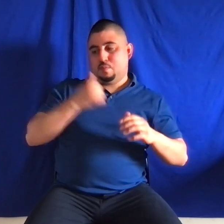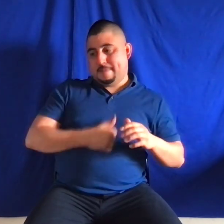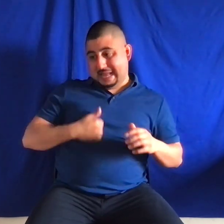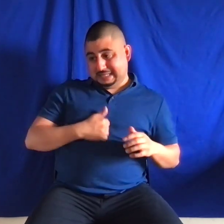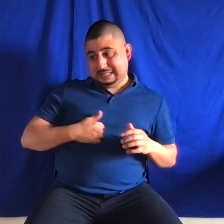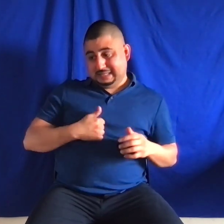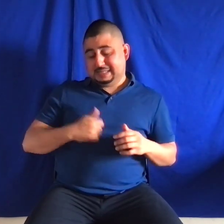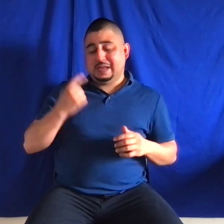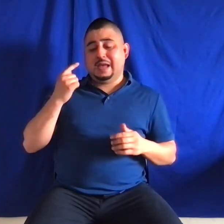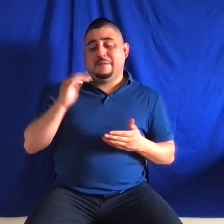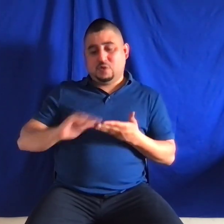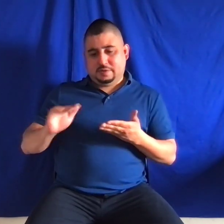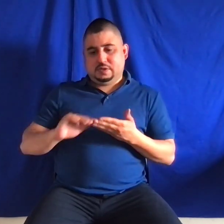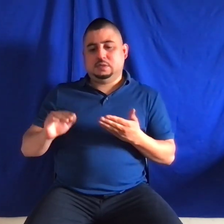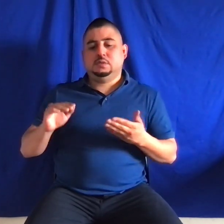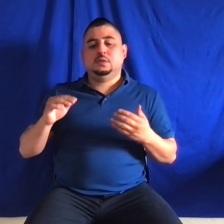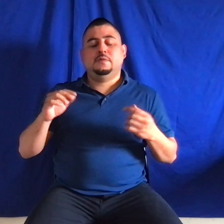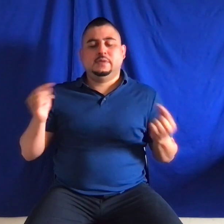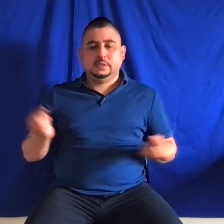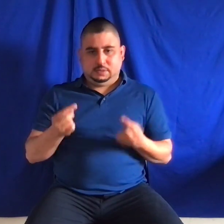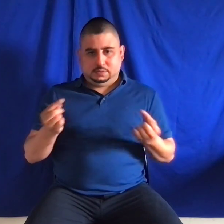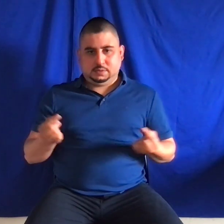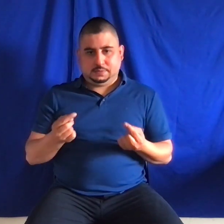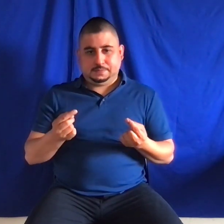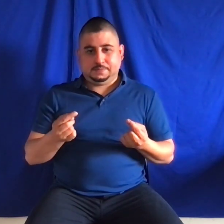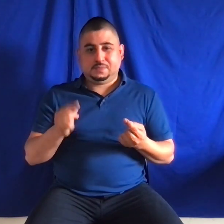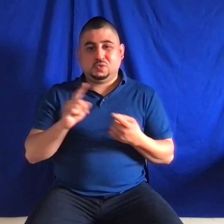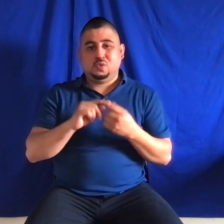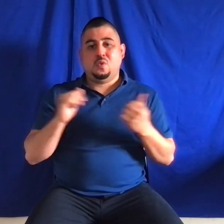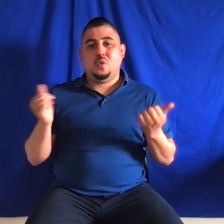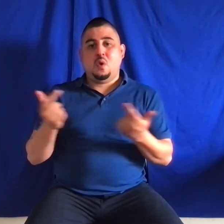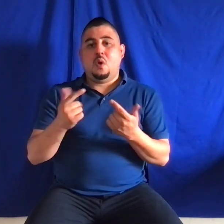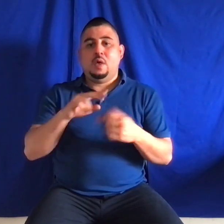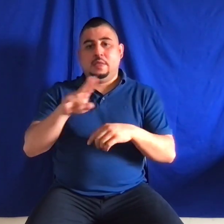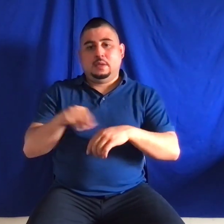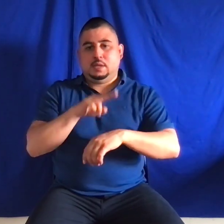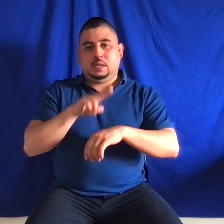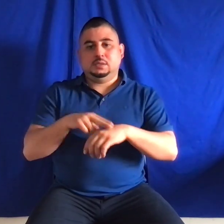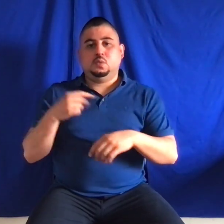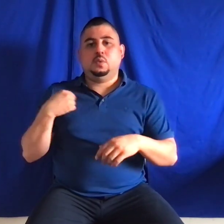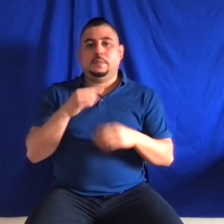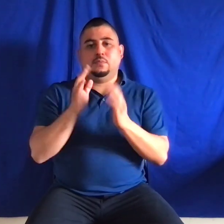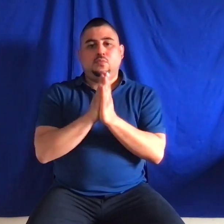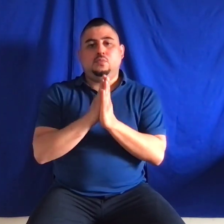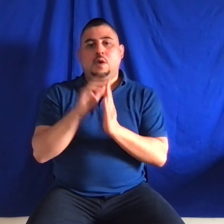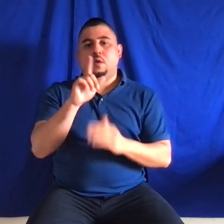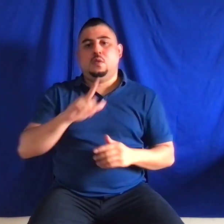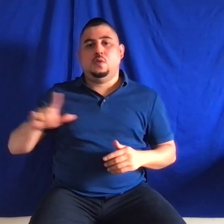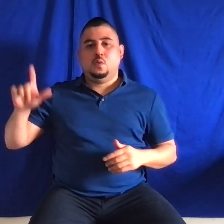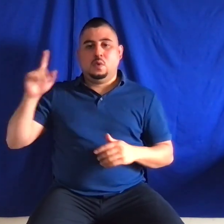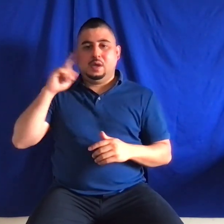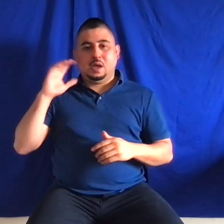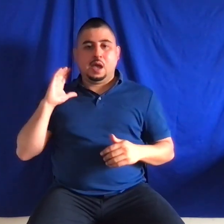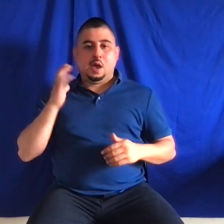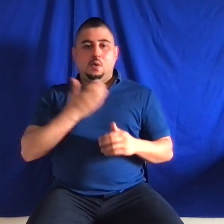the forgiveness of sins to all the nations, let us pray to the Lord. Lord, hear our